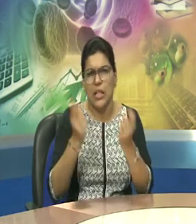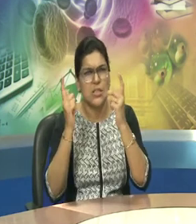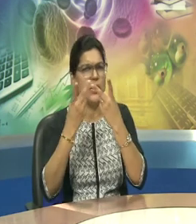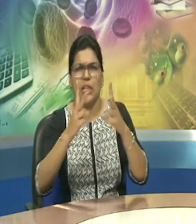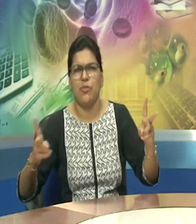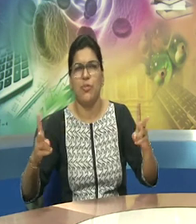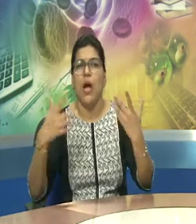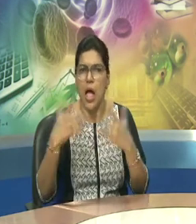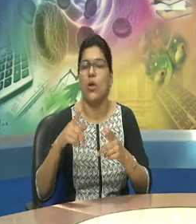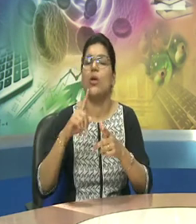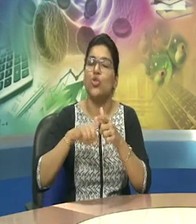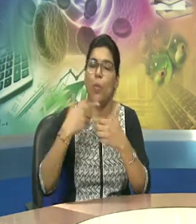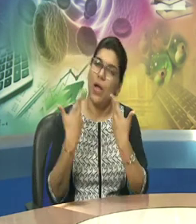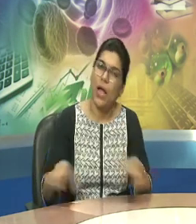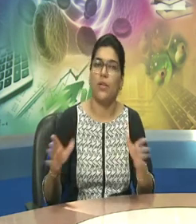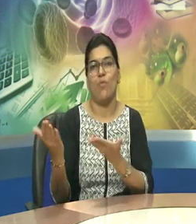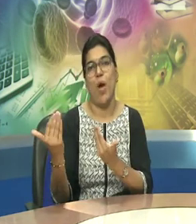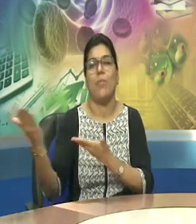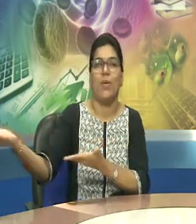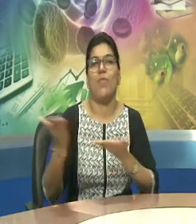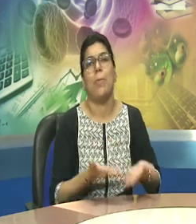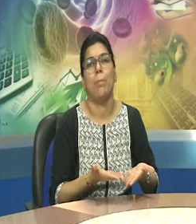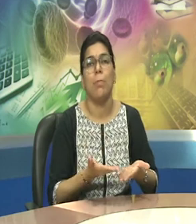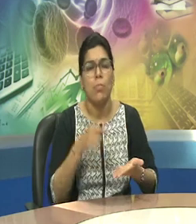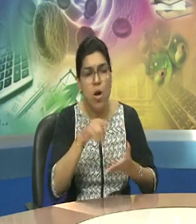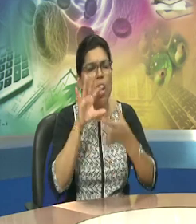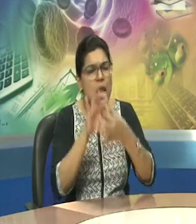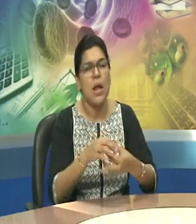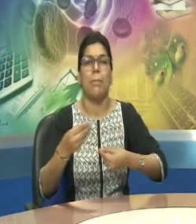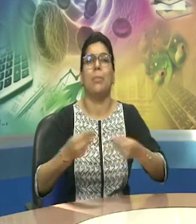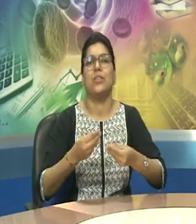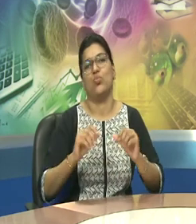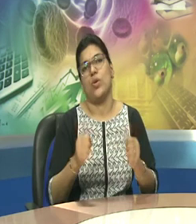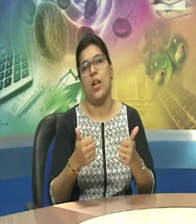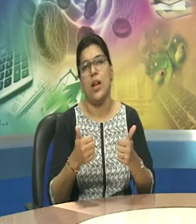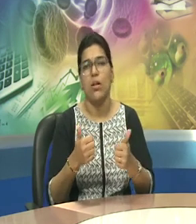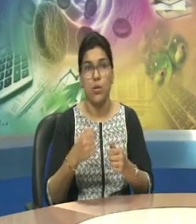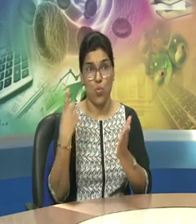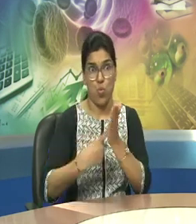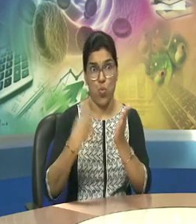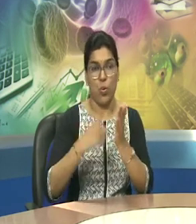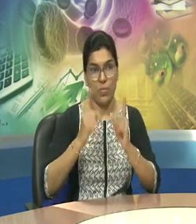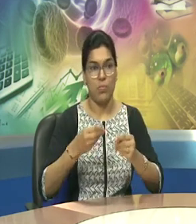the entrepreneur must find out whether he will be able to get the right type